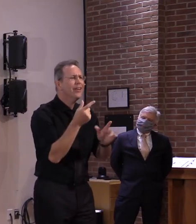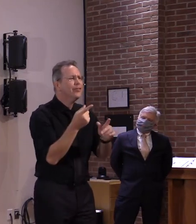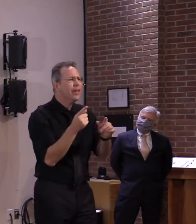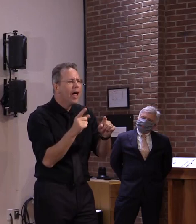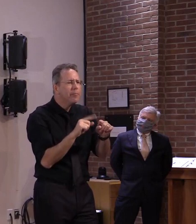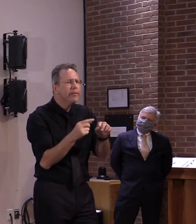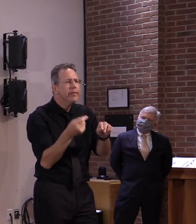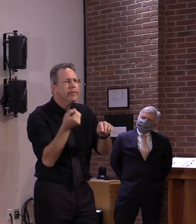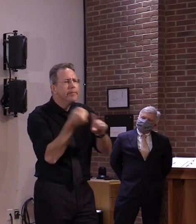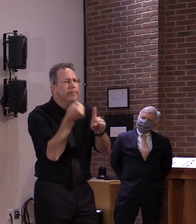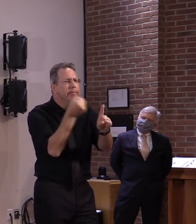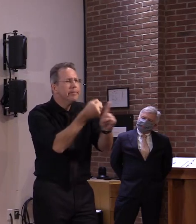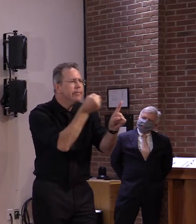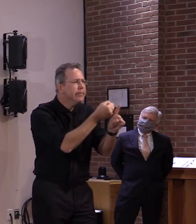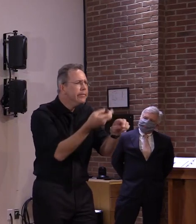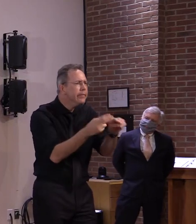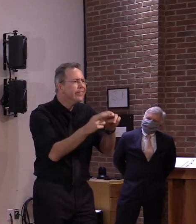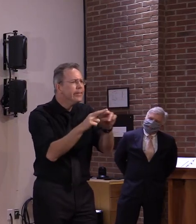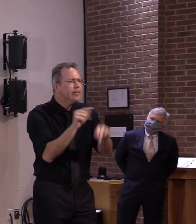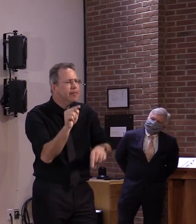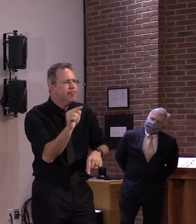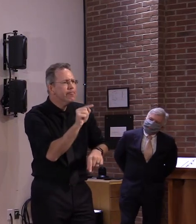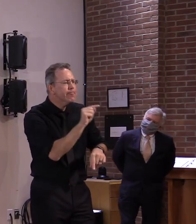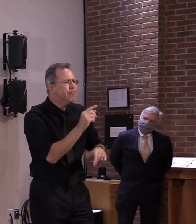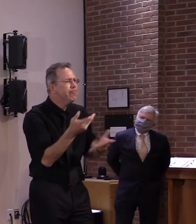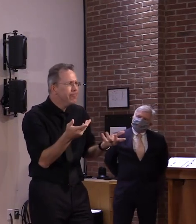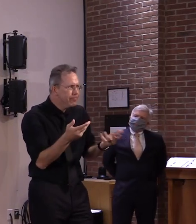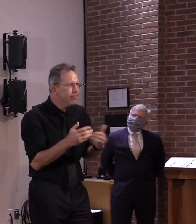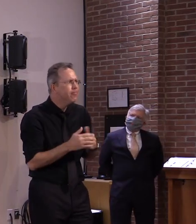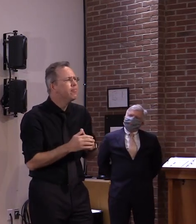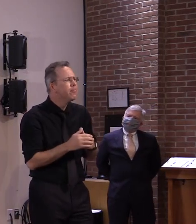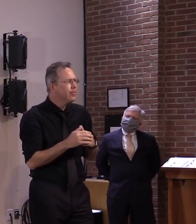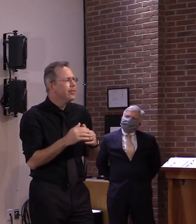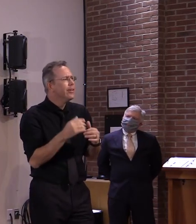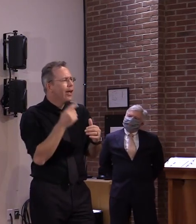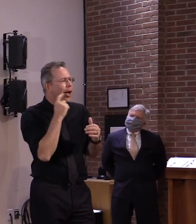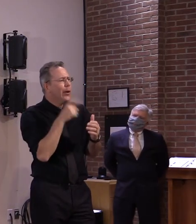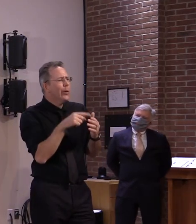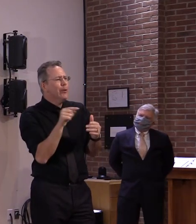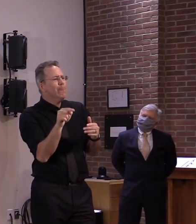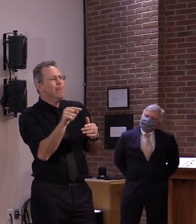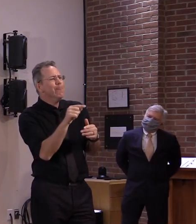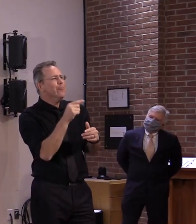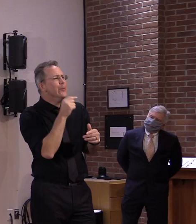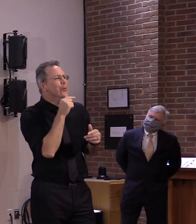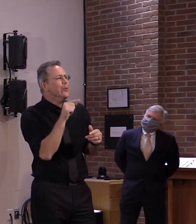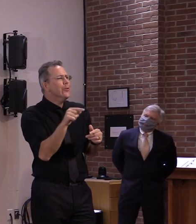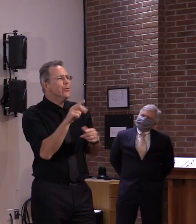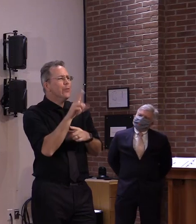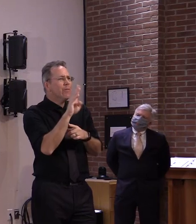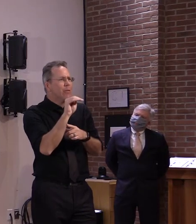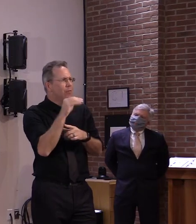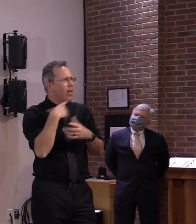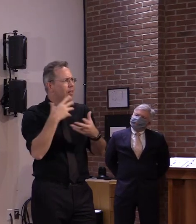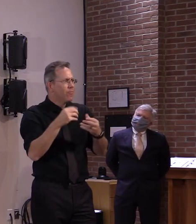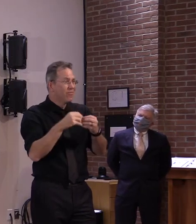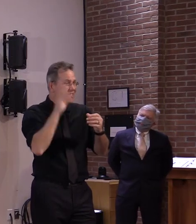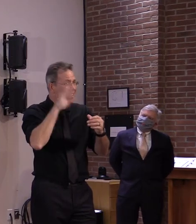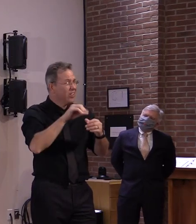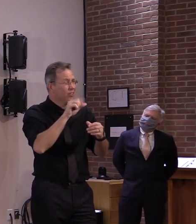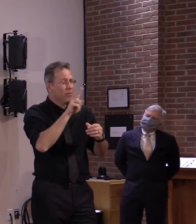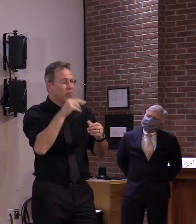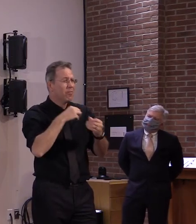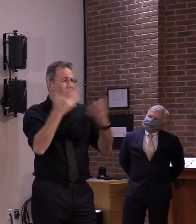usual disease activity. But obviously we know there are well over 10,000 students, so in the